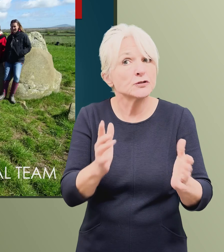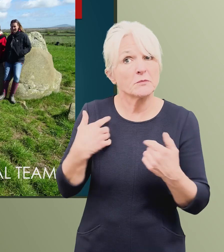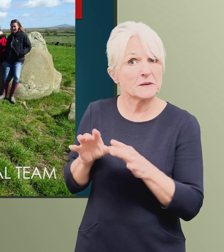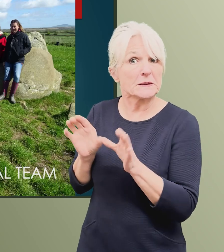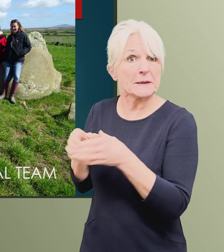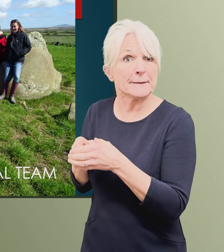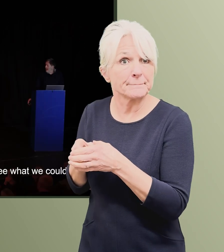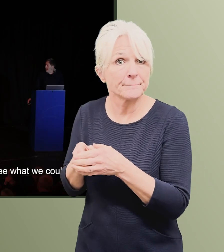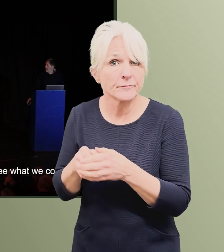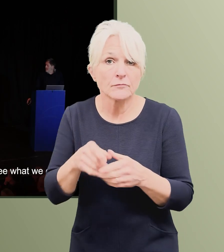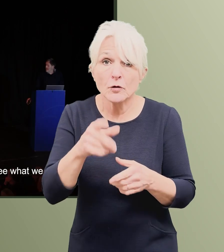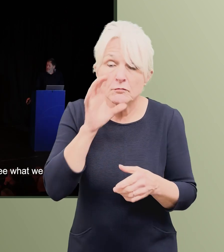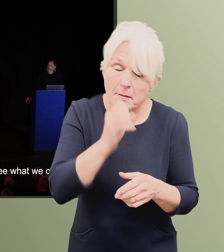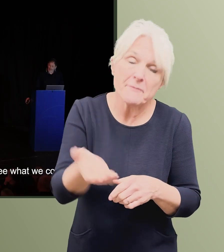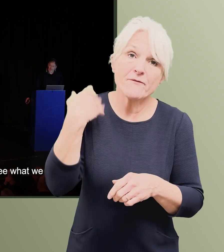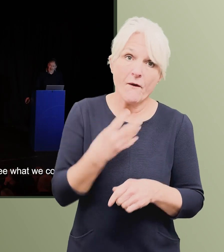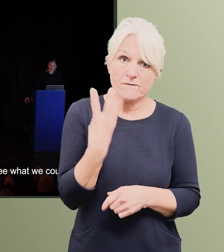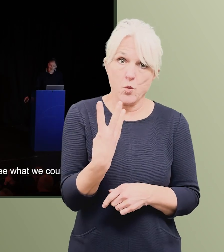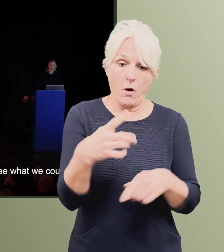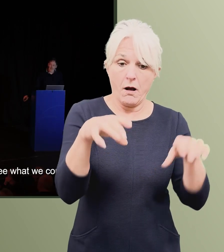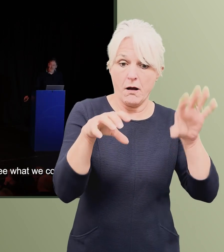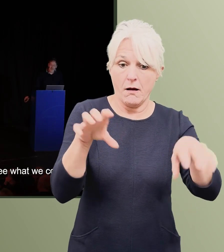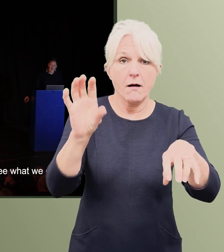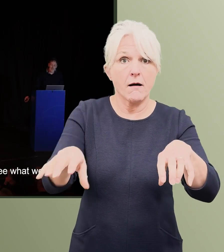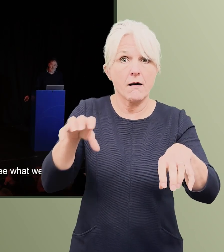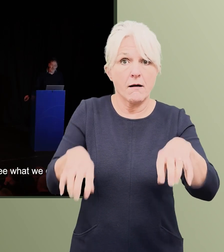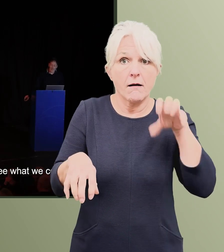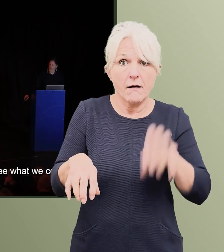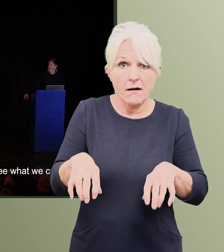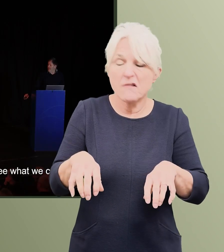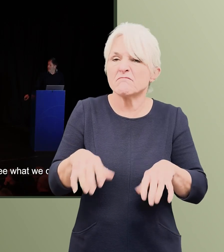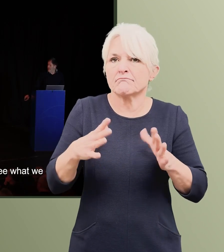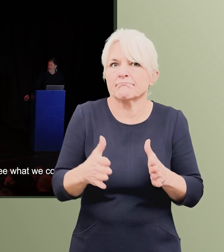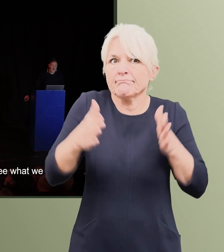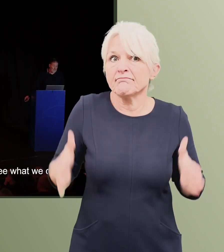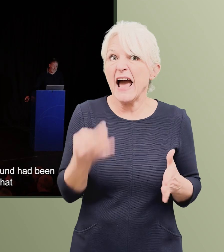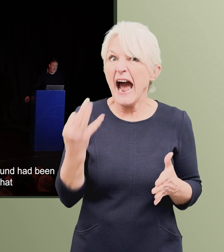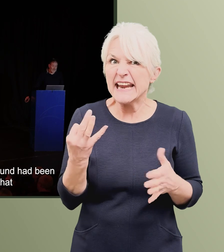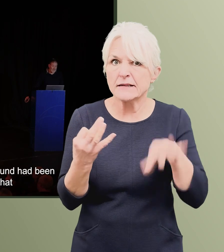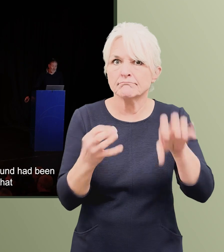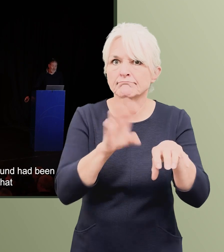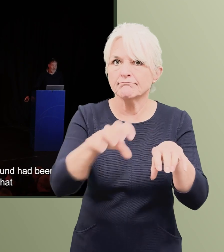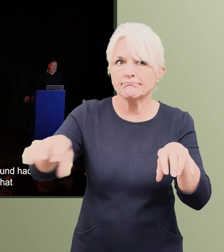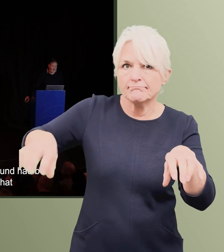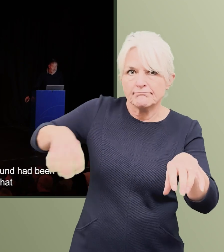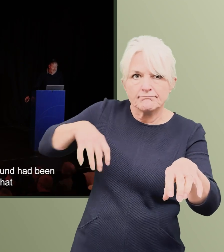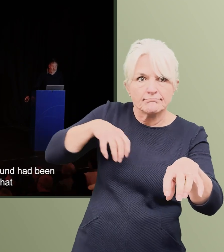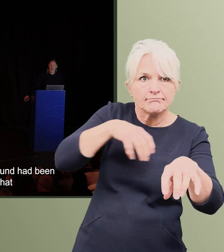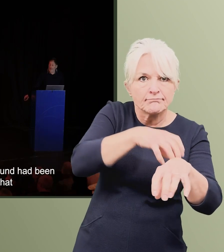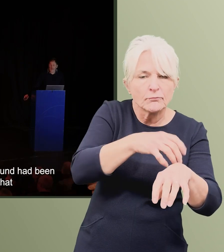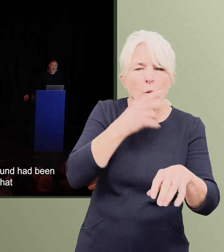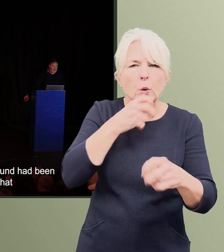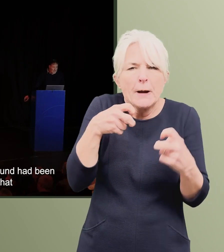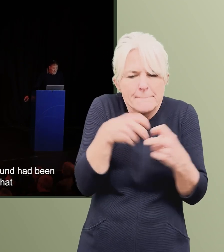monument. We're using magnetometry and resistivity just to see what we could find. We noticed that the ground was very, very wet. The ground was